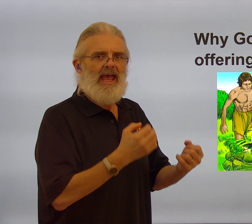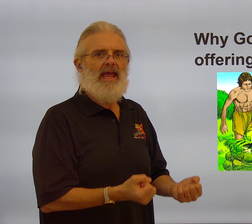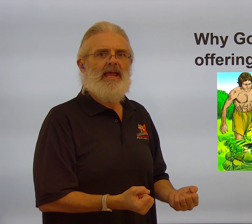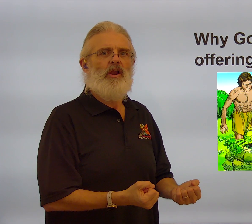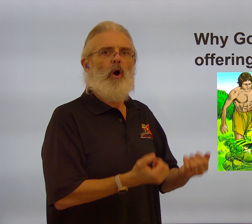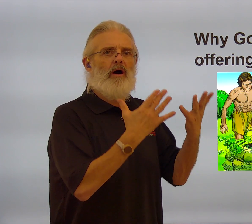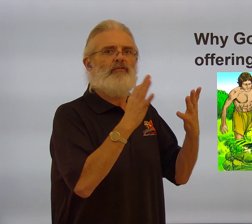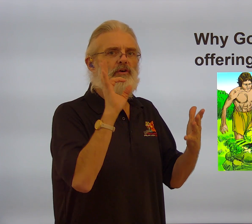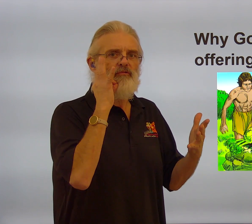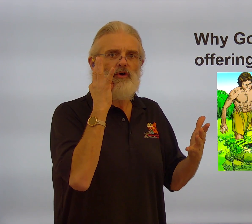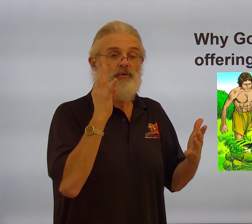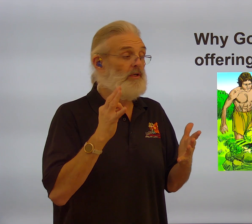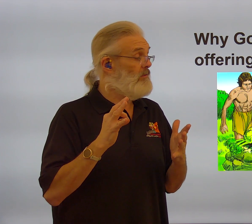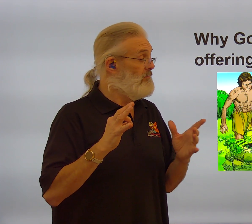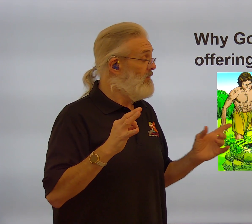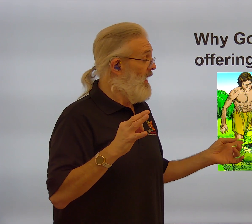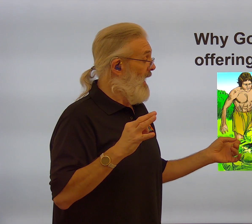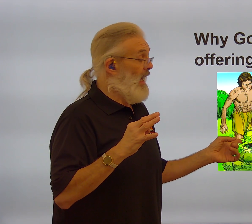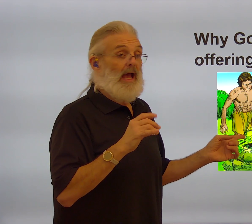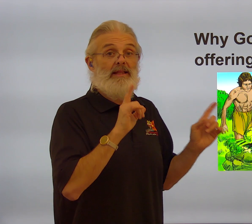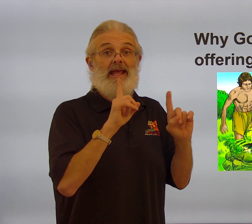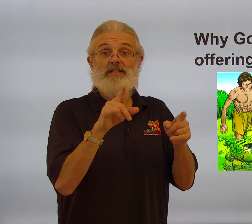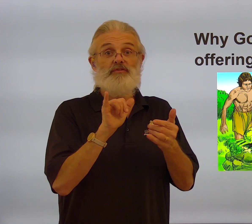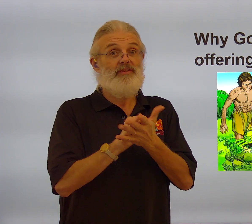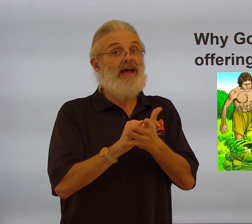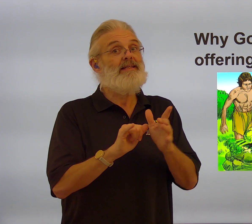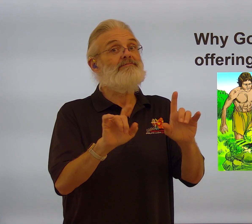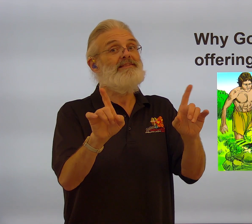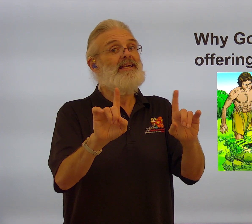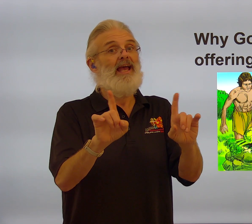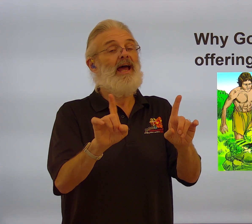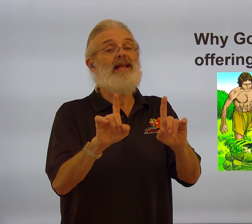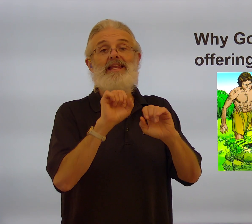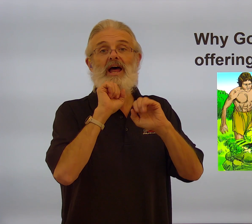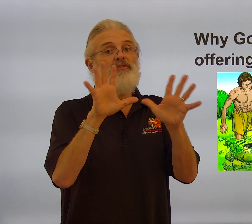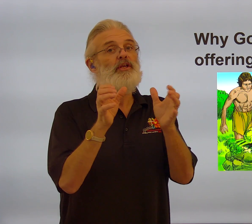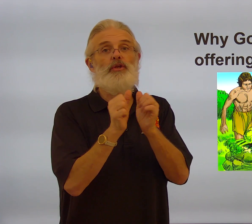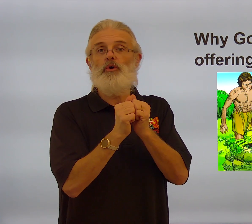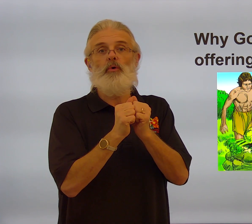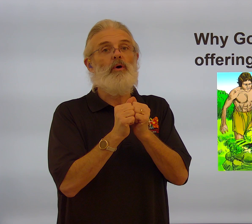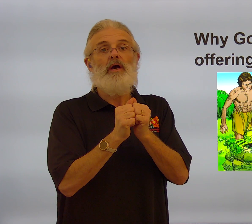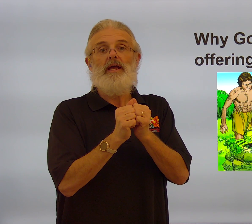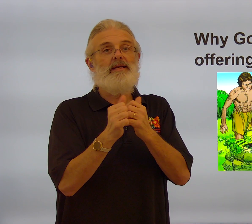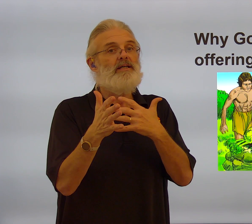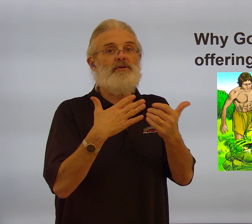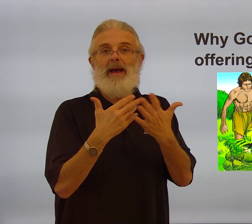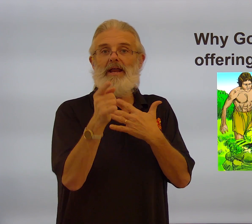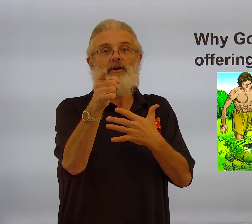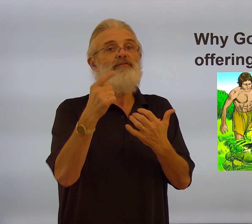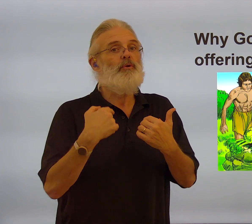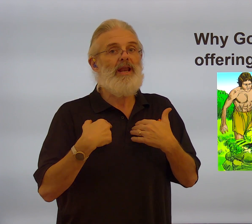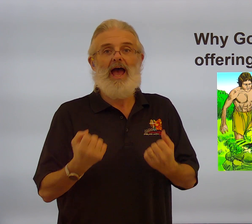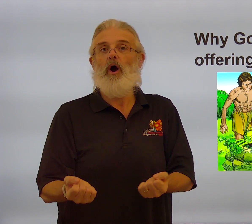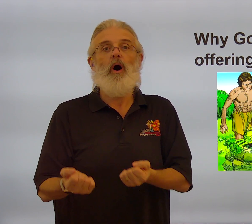Cain offered fruit. And the answer for that is, yeah, it had nothing to do. It doesn't matter if you and I